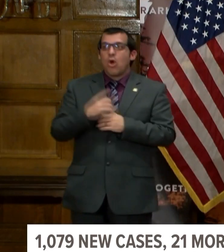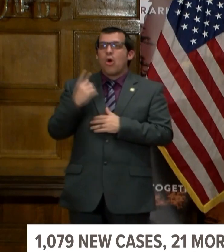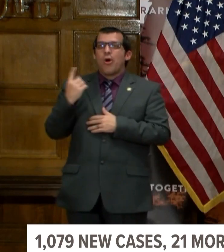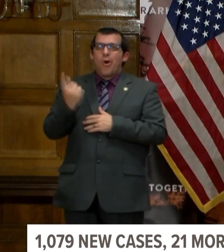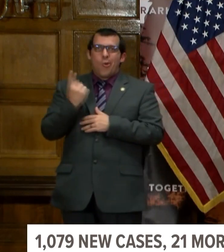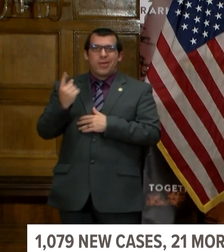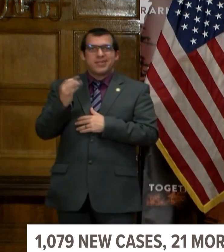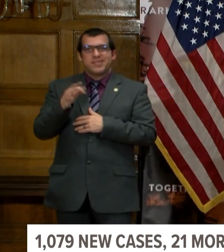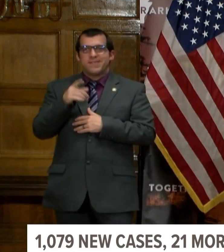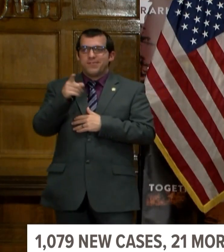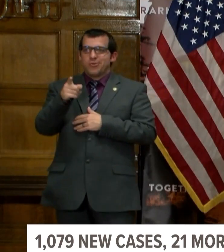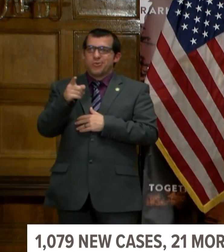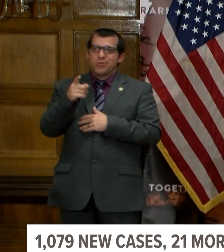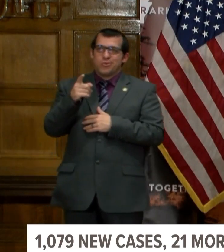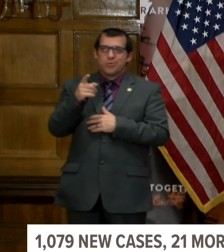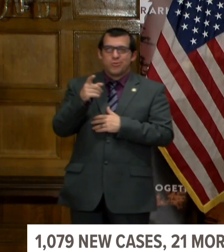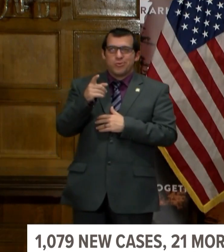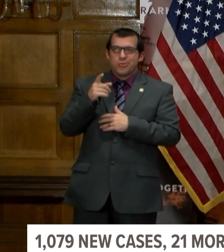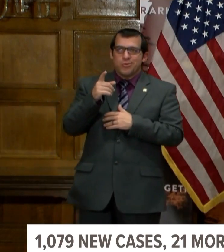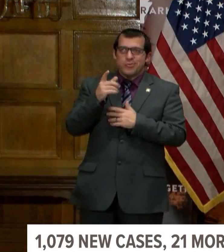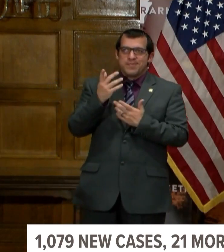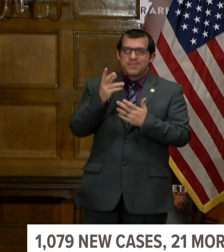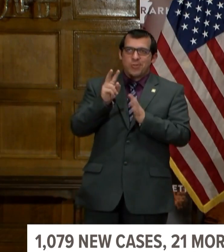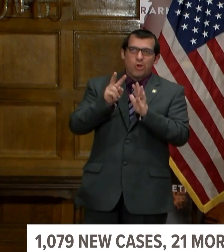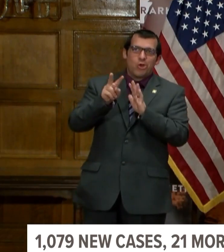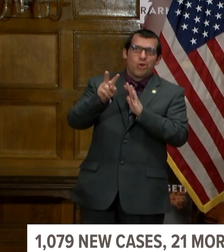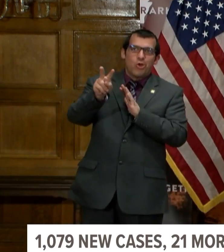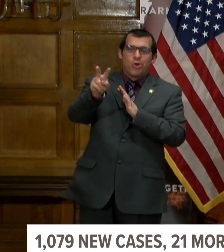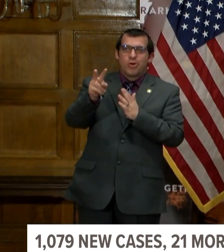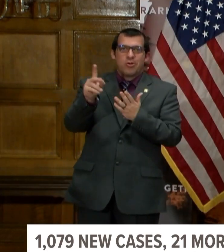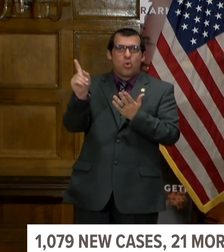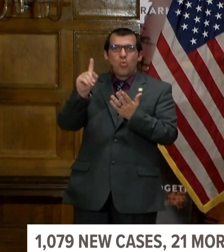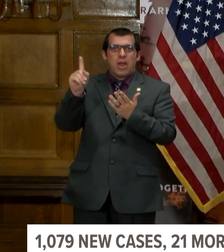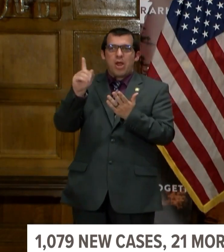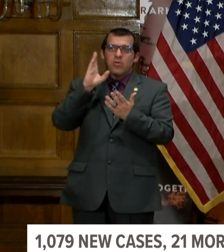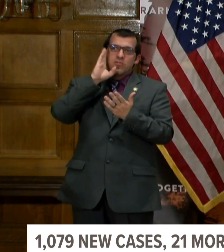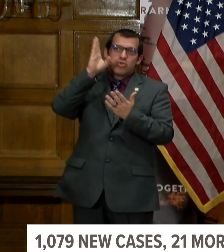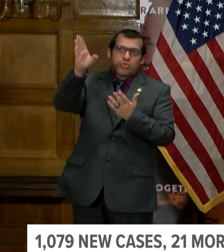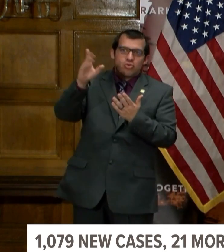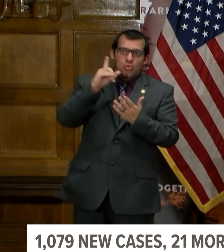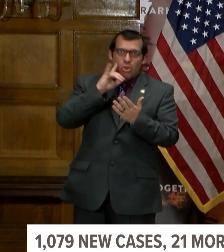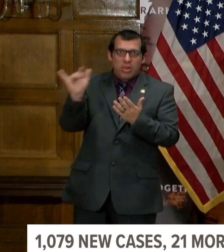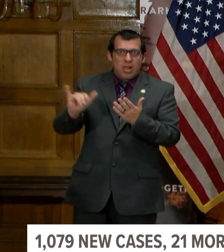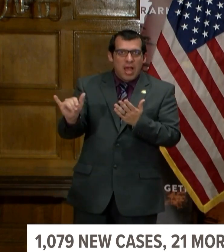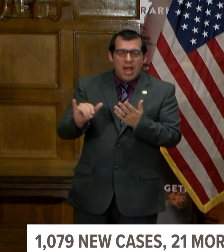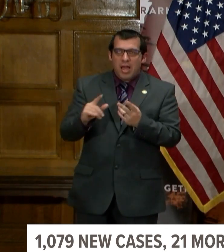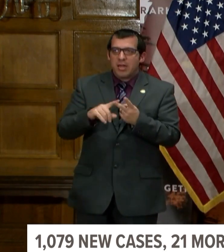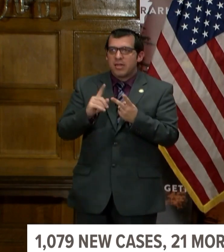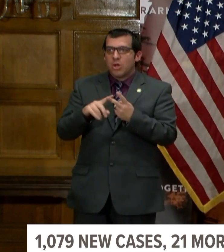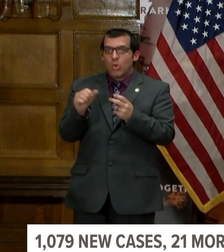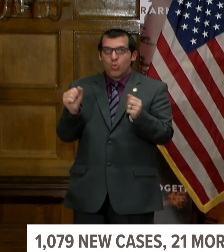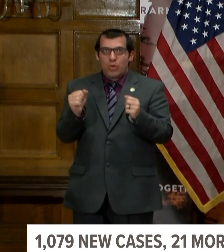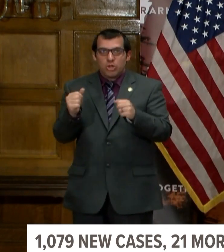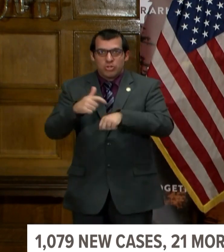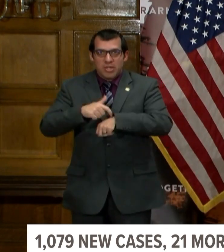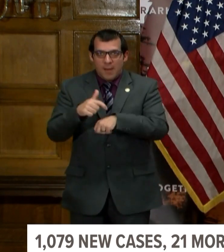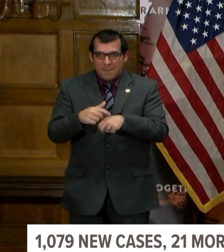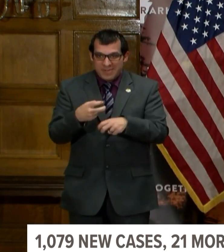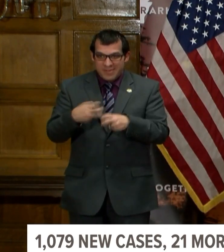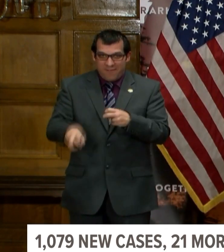things, if you look down the road, we don't know where this is going to go. We don't know how tough the winter is going to